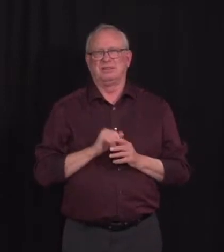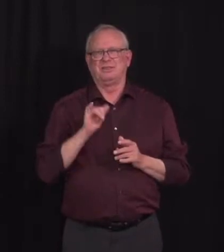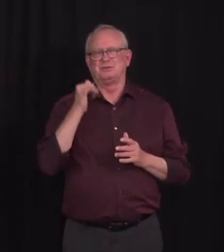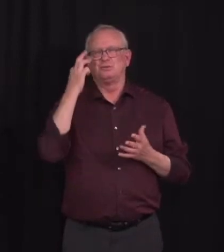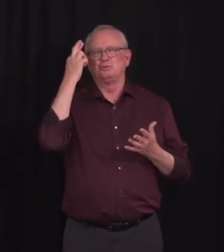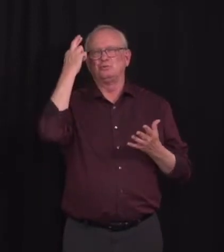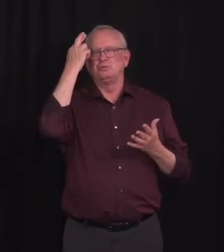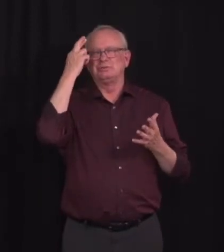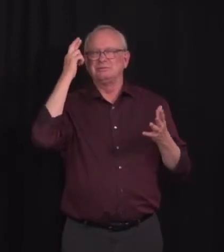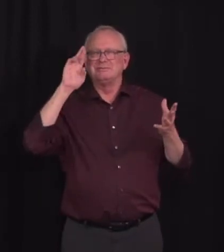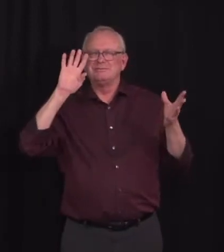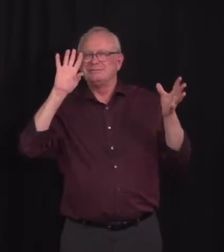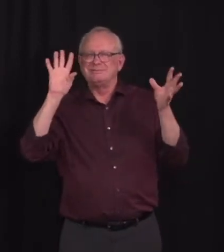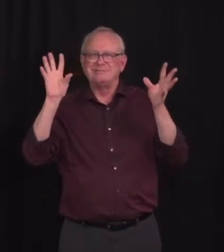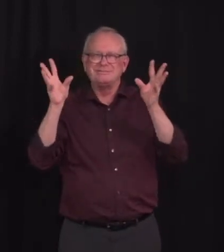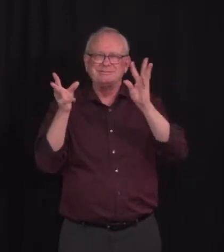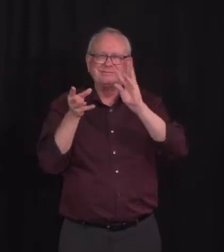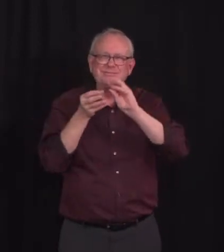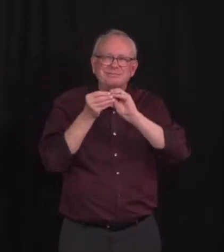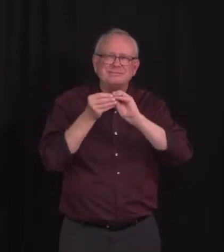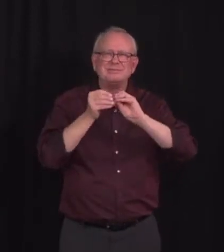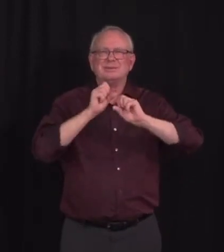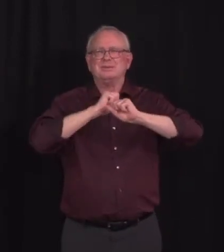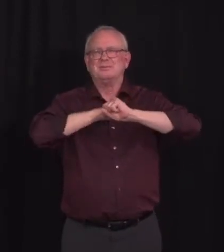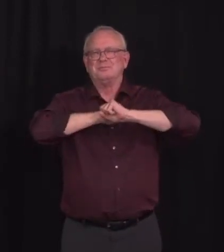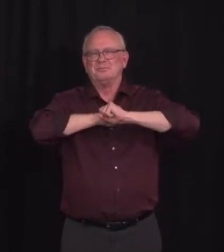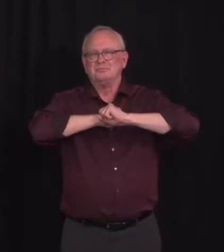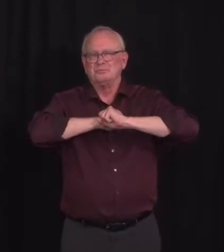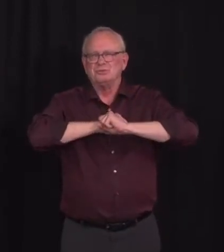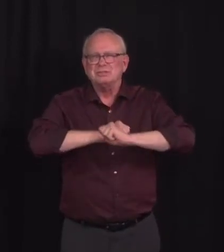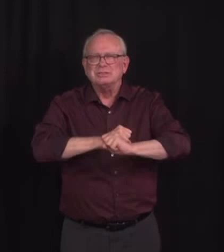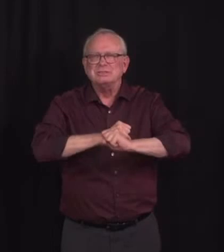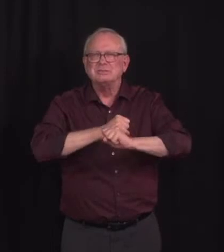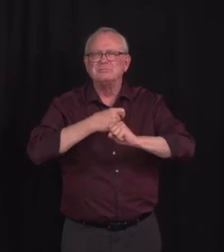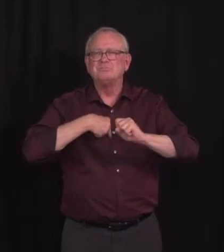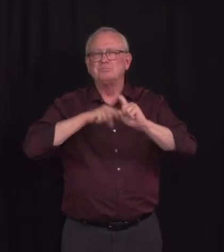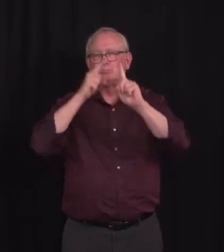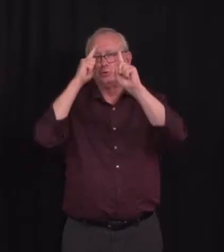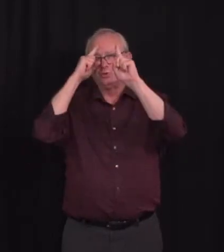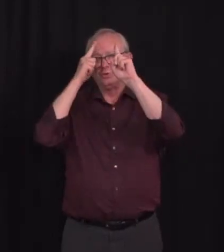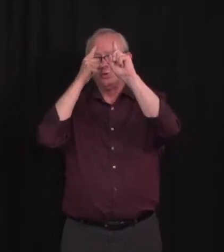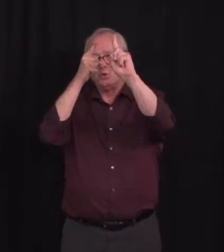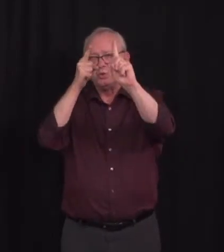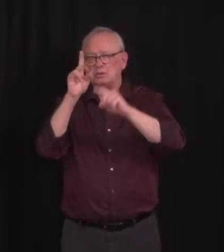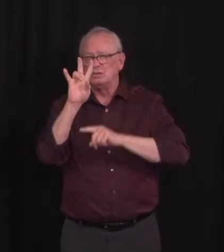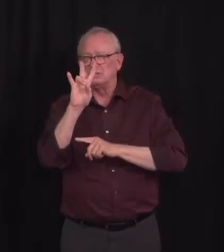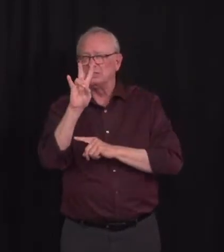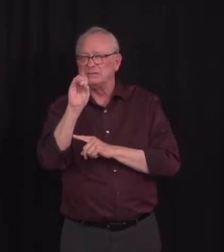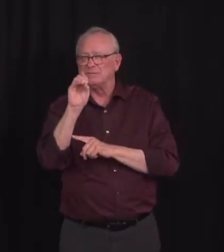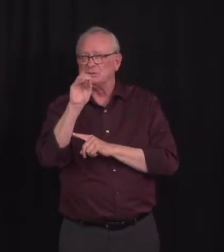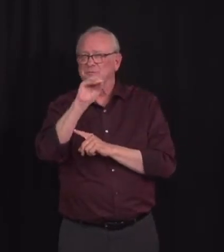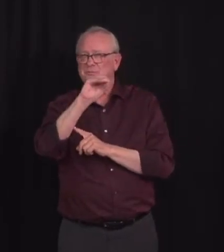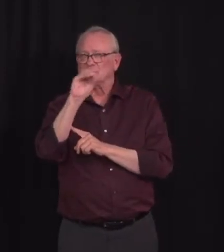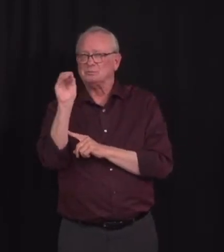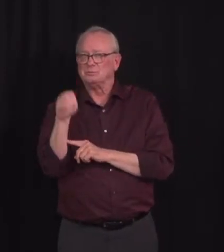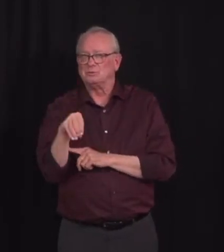overall population protection with the target of 70% at least first dose coverage in those who are 12 or